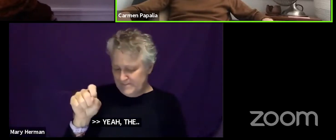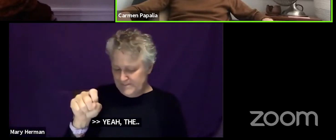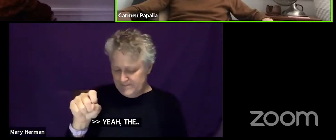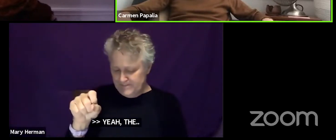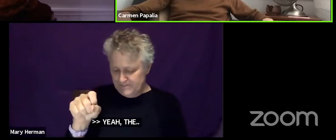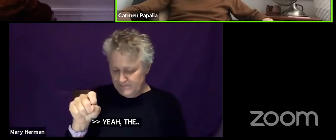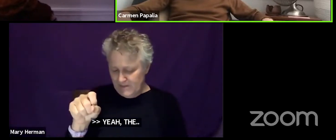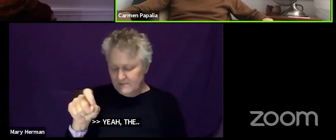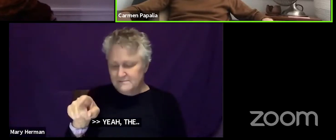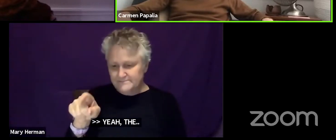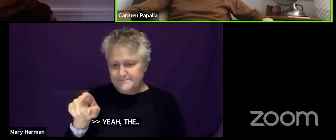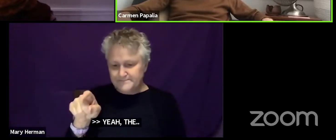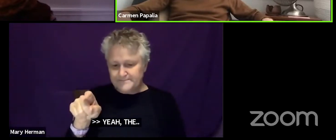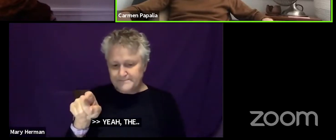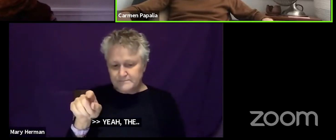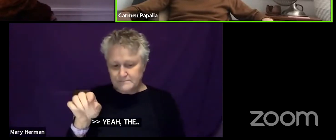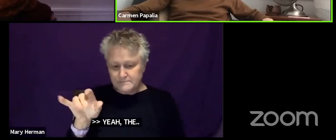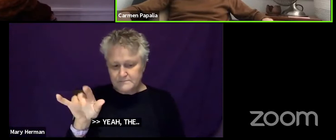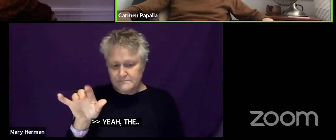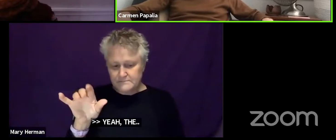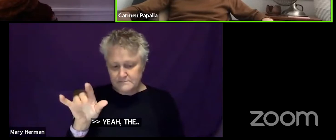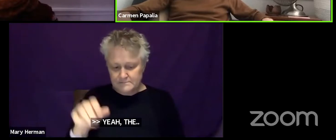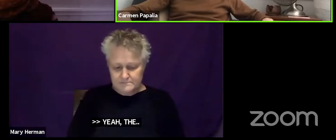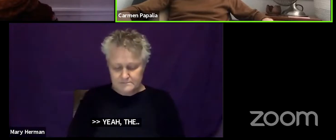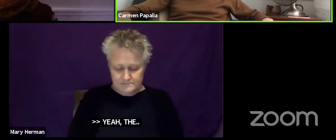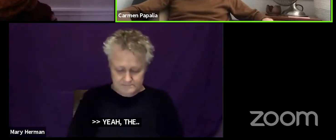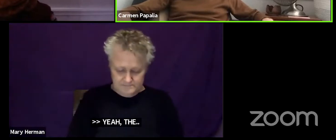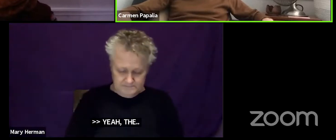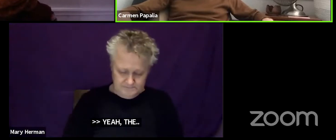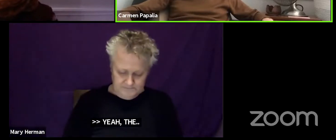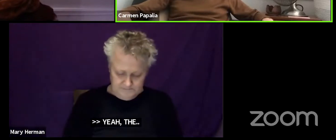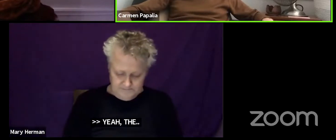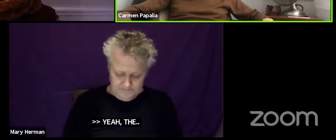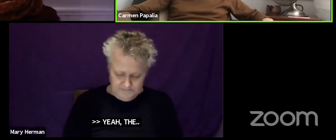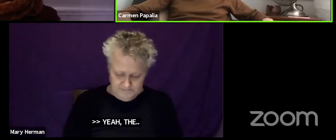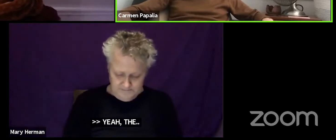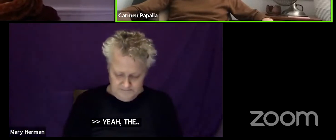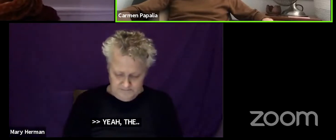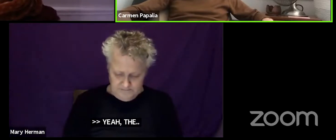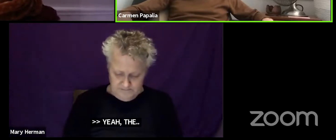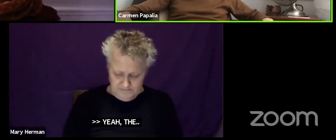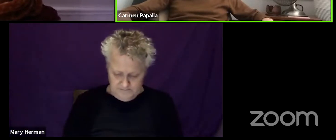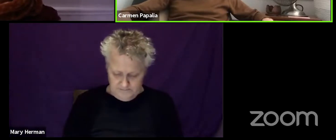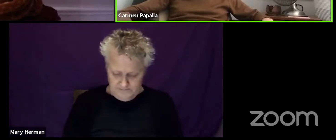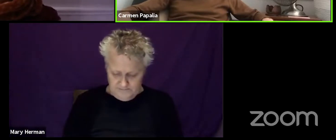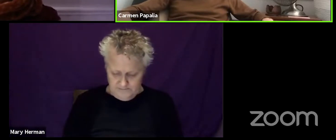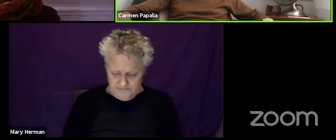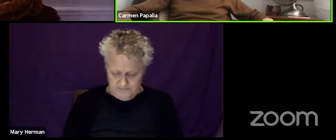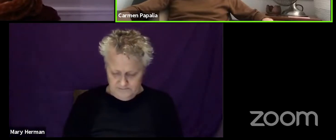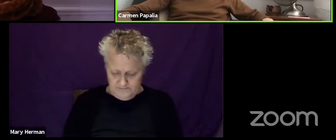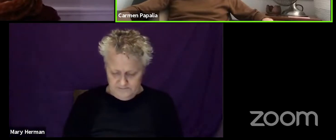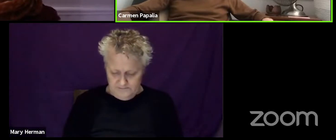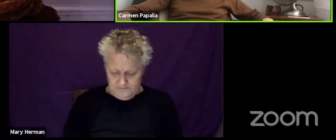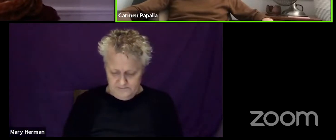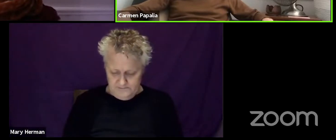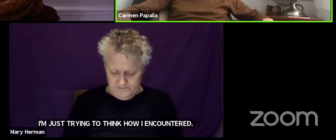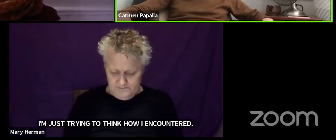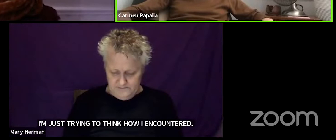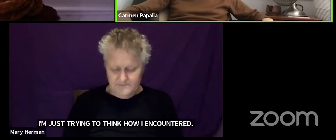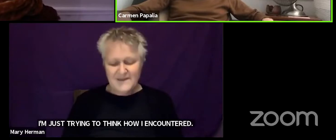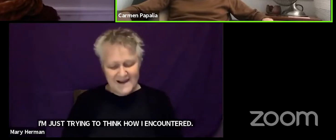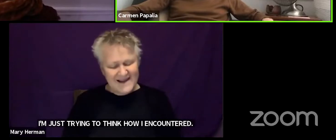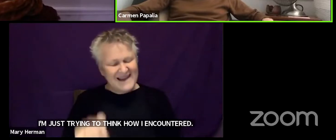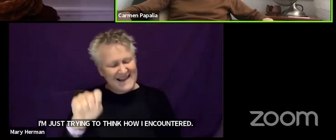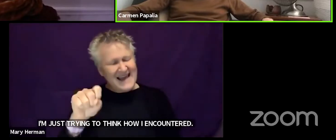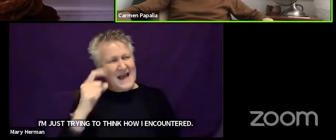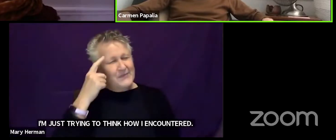yeah, that I'm just trying to think of like how I encountered, like how I started identifying as disabled.